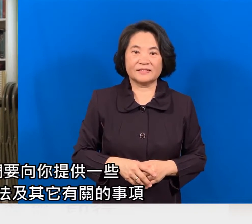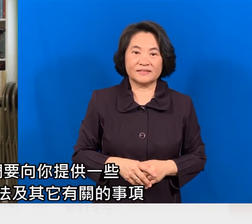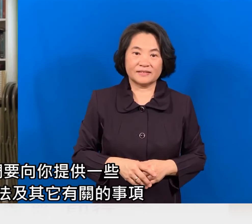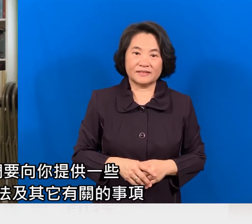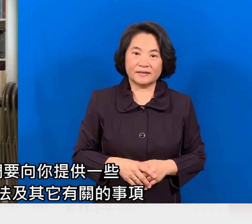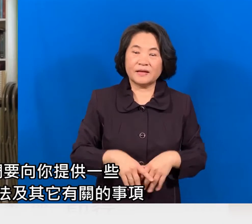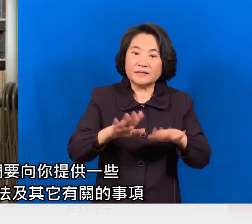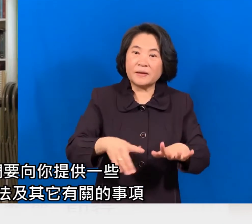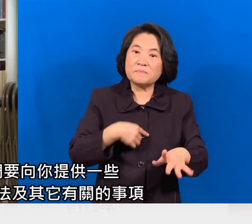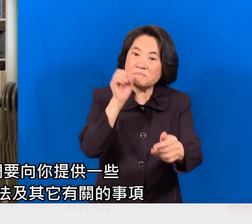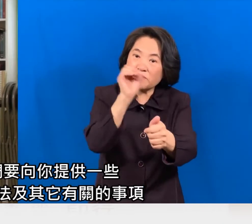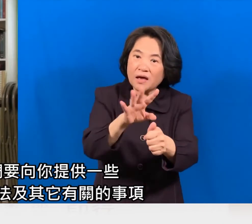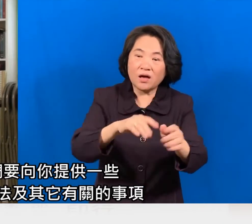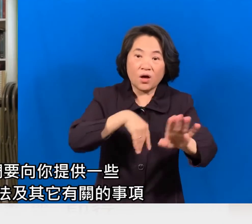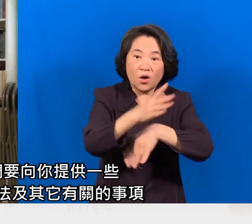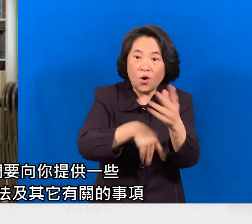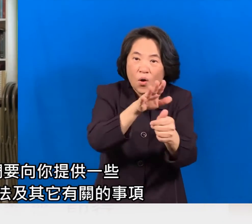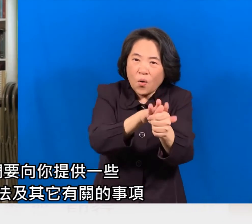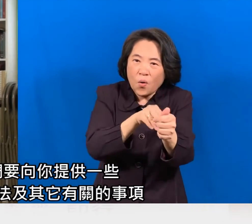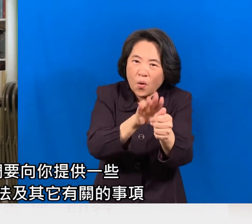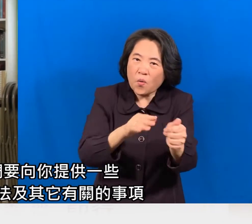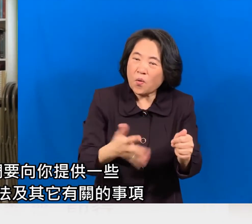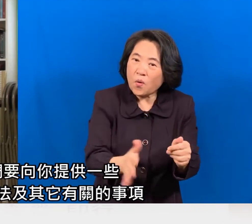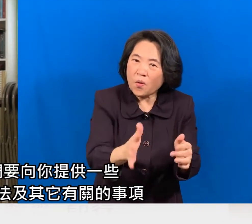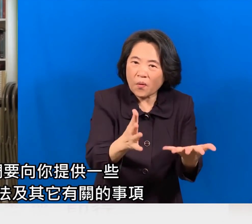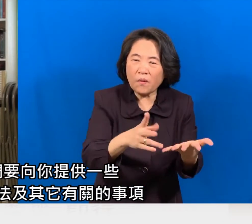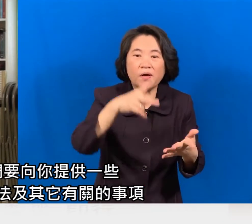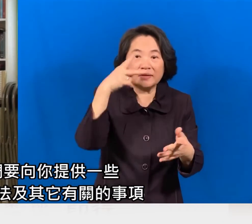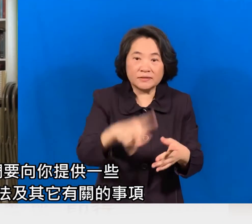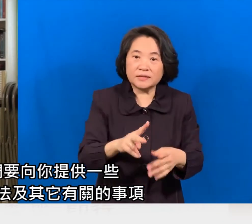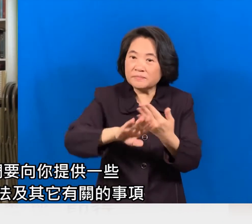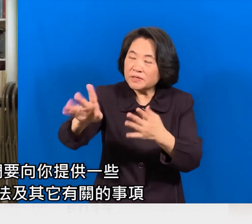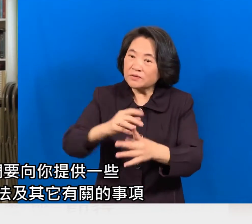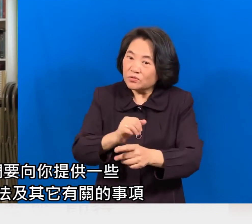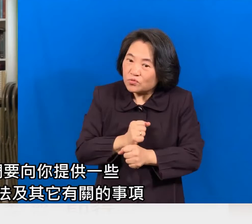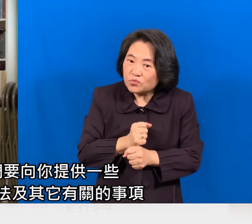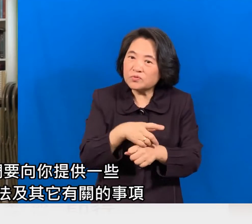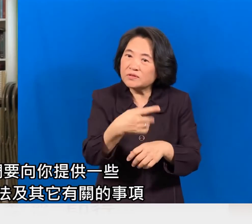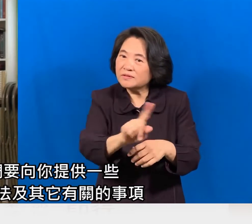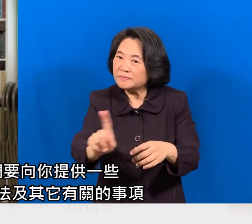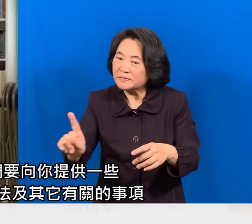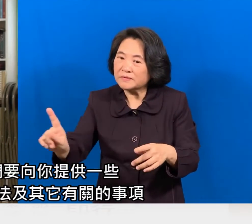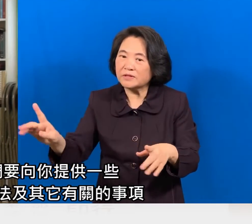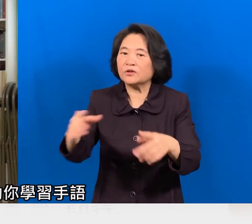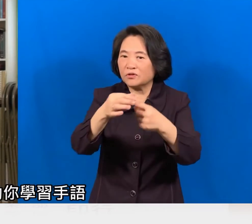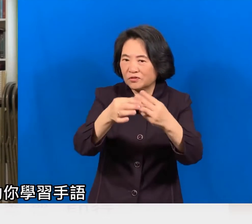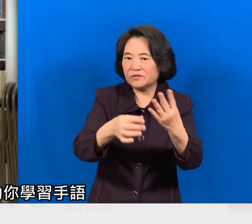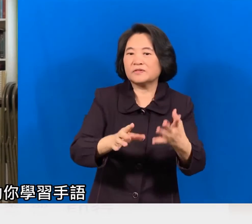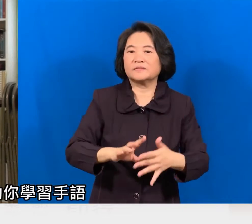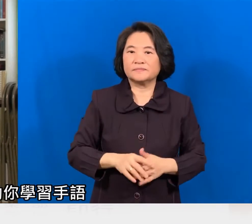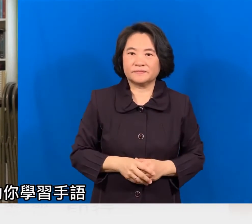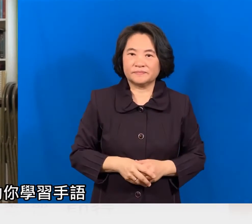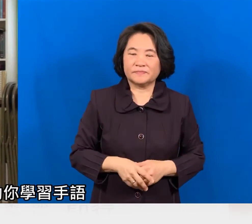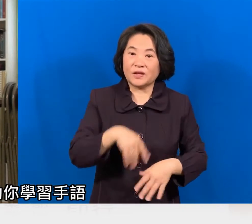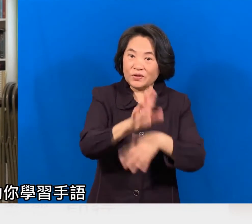Now we would like to offer you a few hints on how to learn sign language and other related information which can help